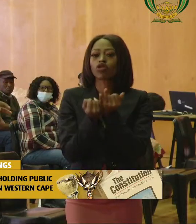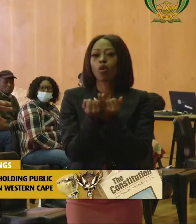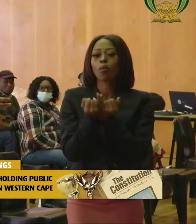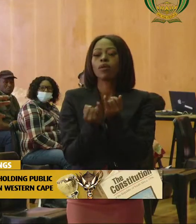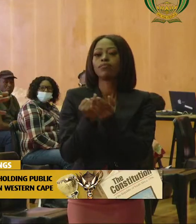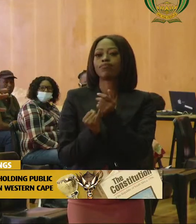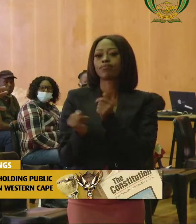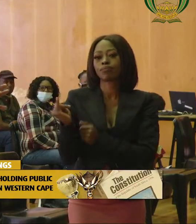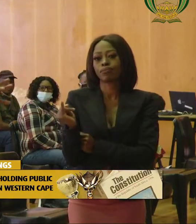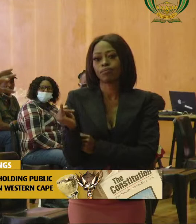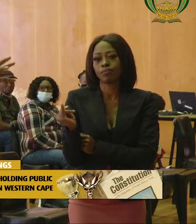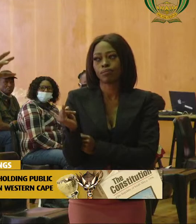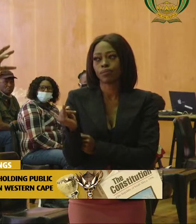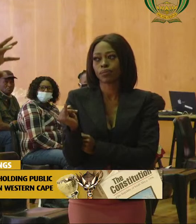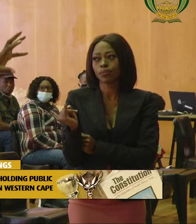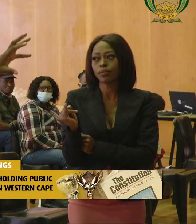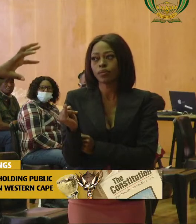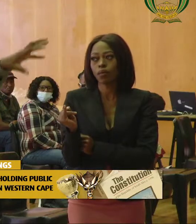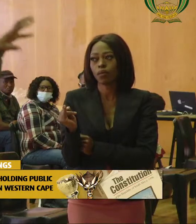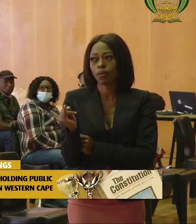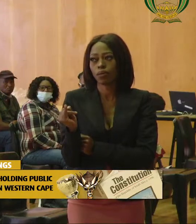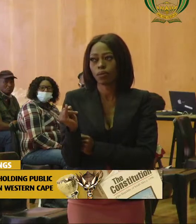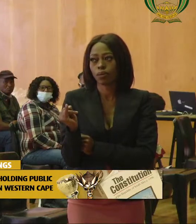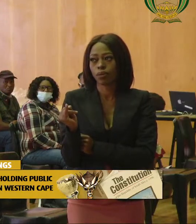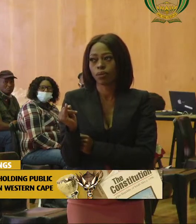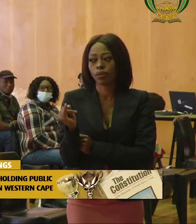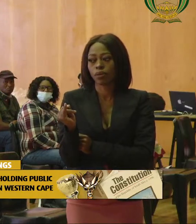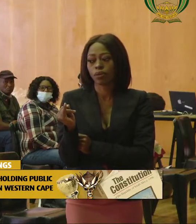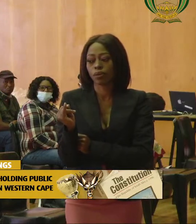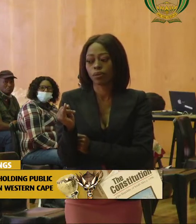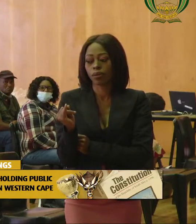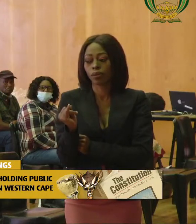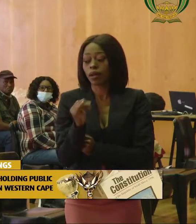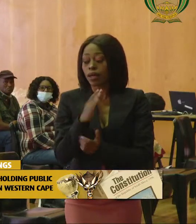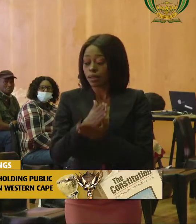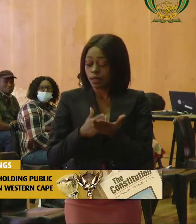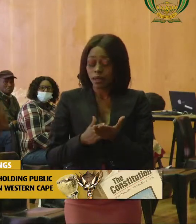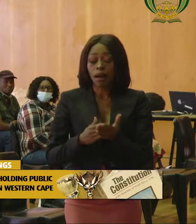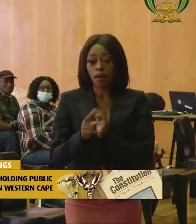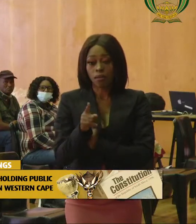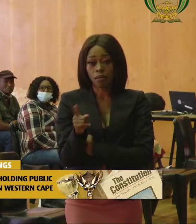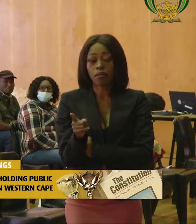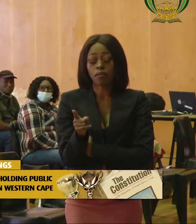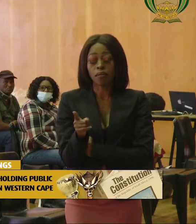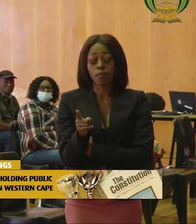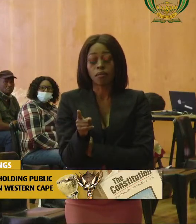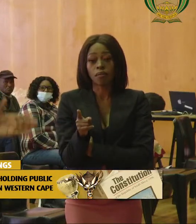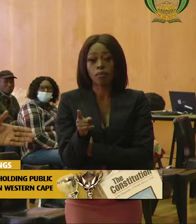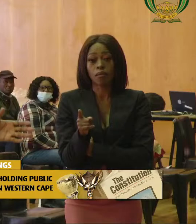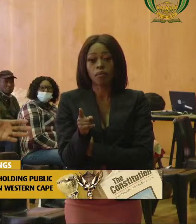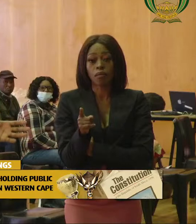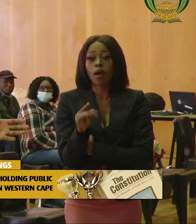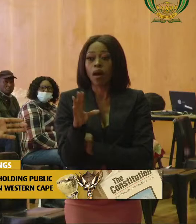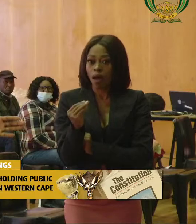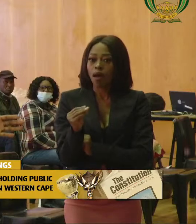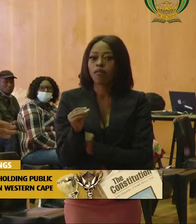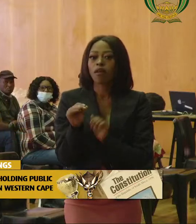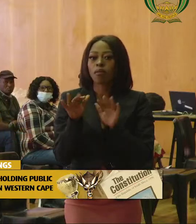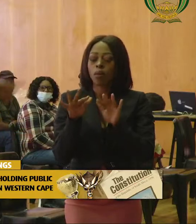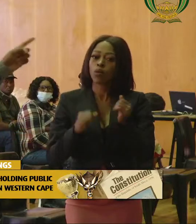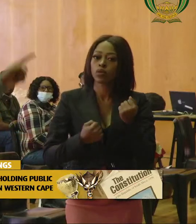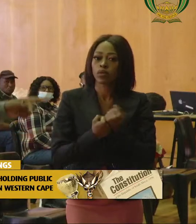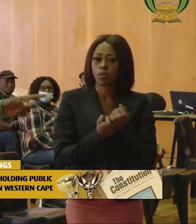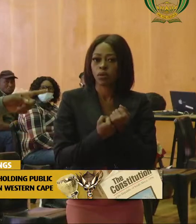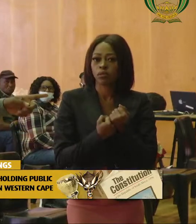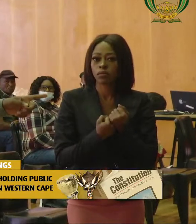independent. So, and some of them, they have a constituency, so people will vote for them. And they will